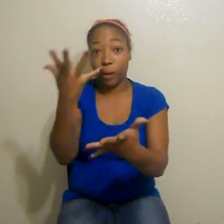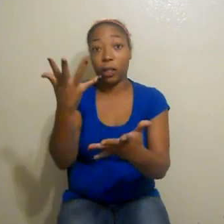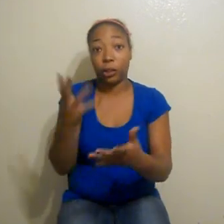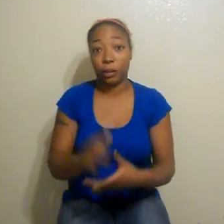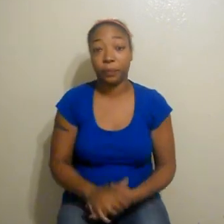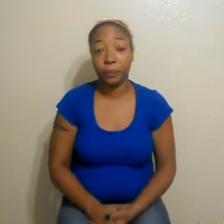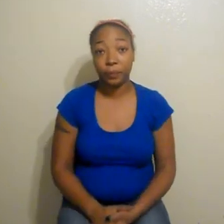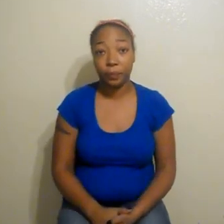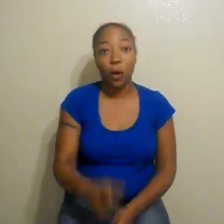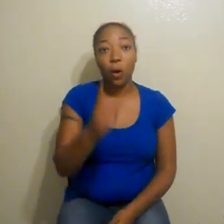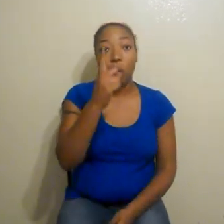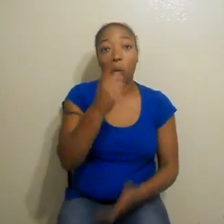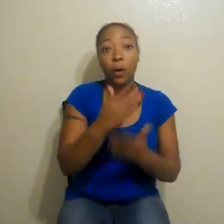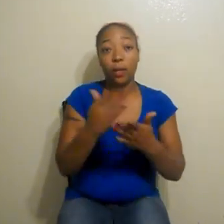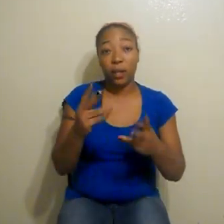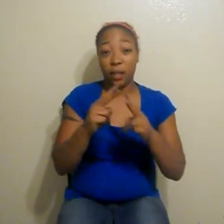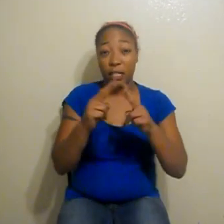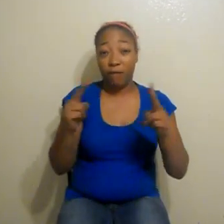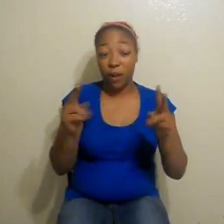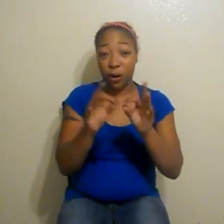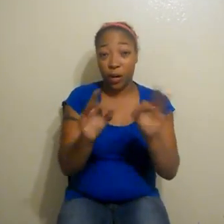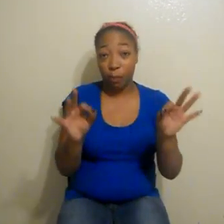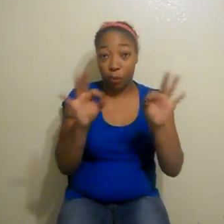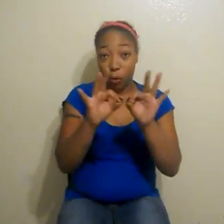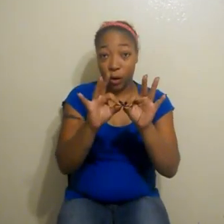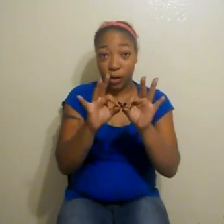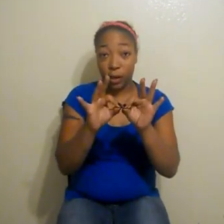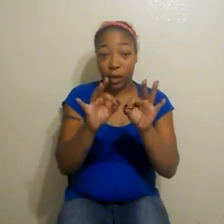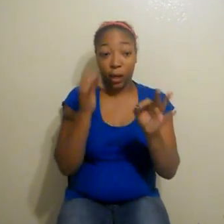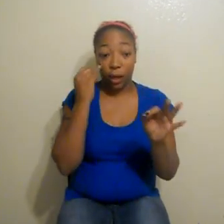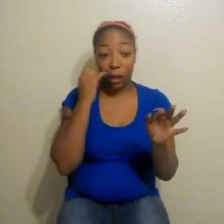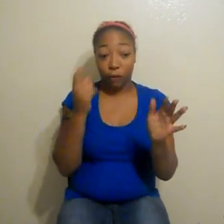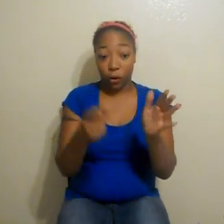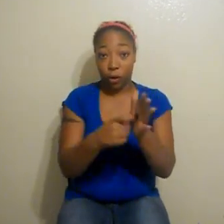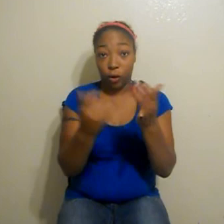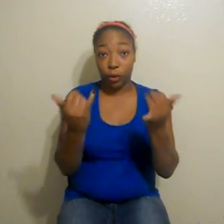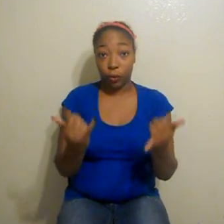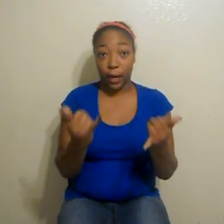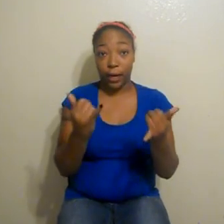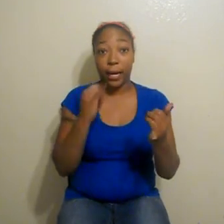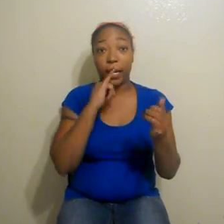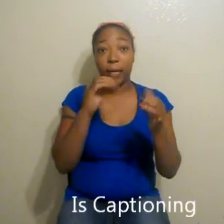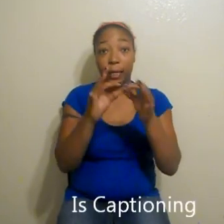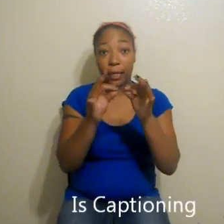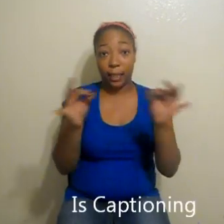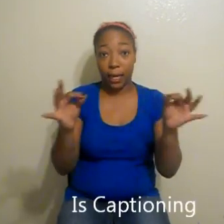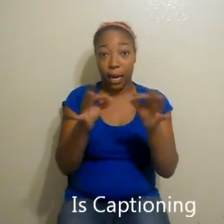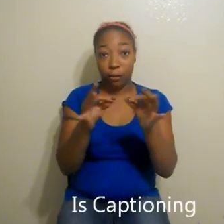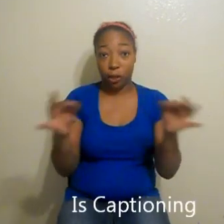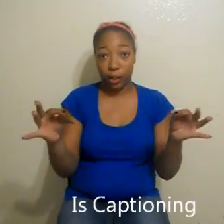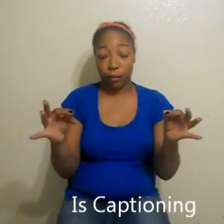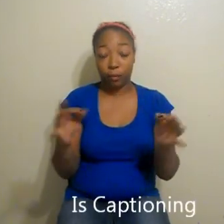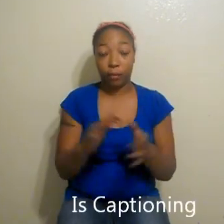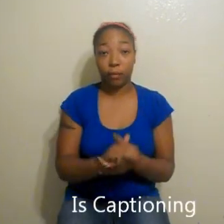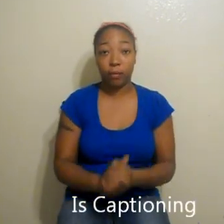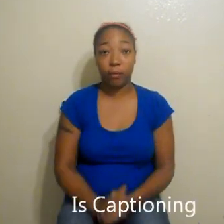information. One thing that's very important, if you'll notice right now, is captioning.